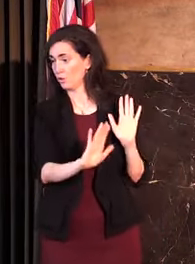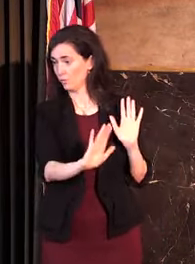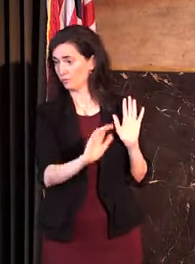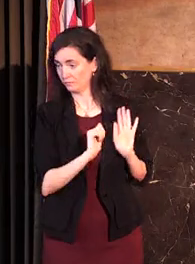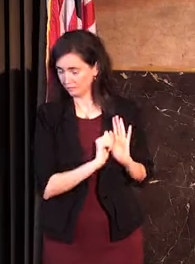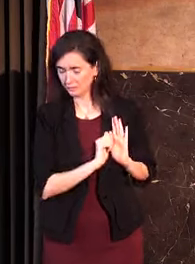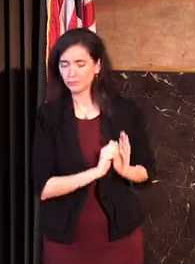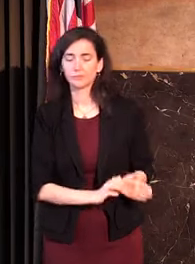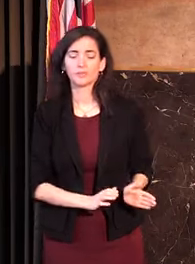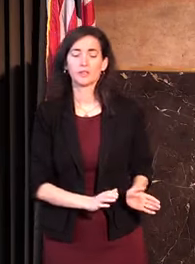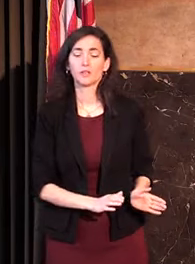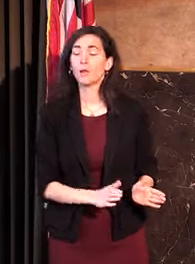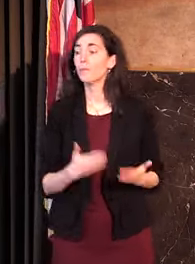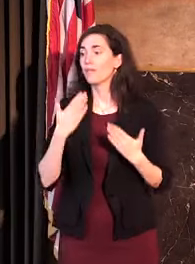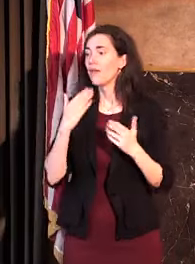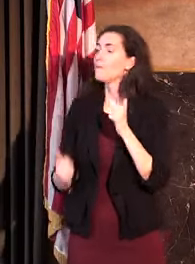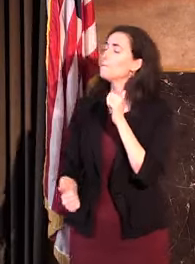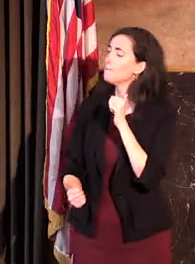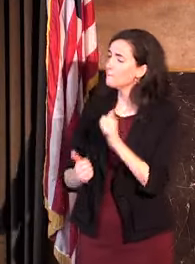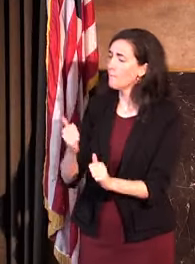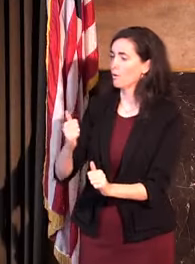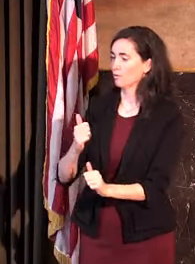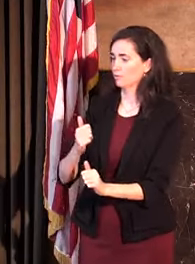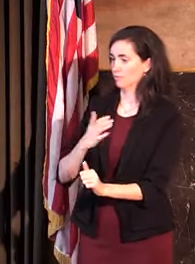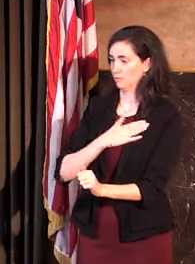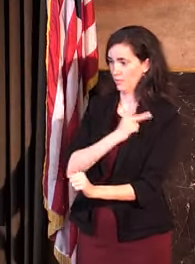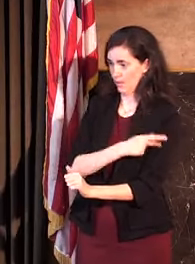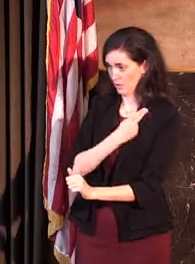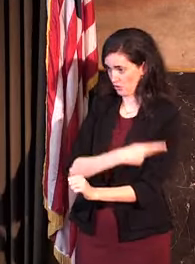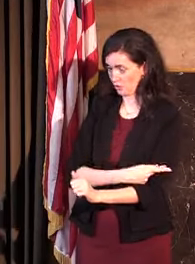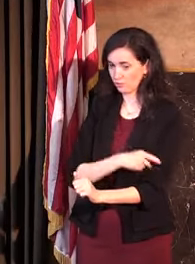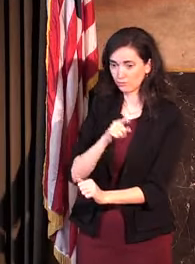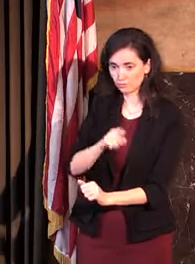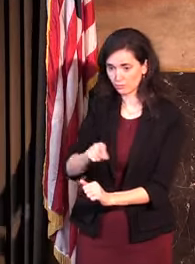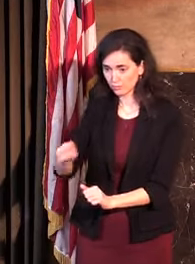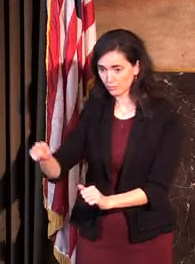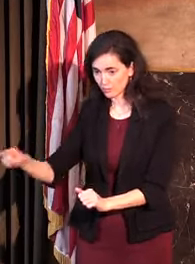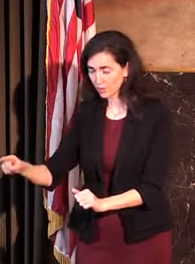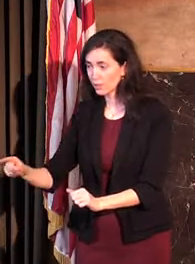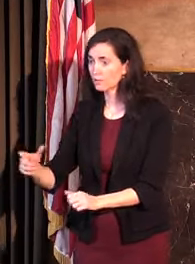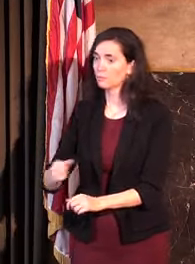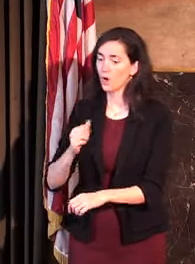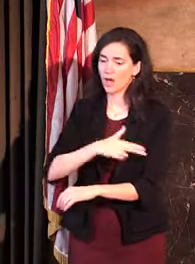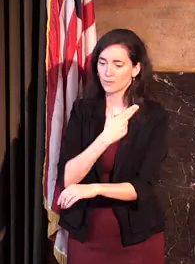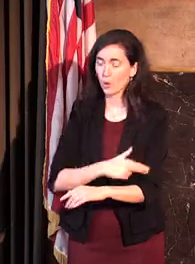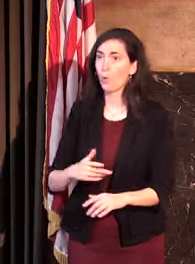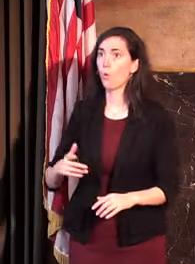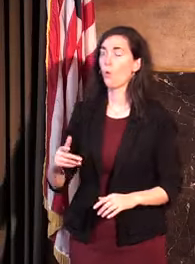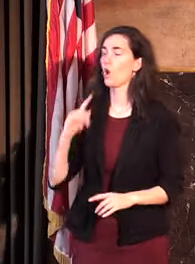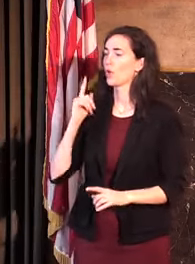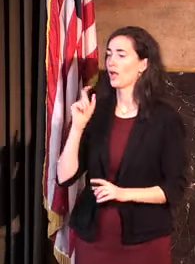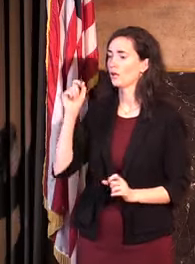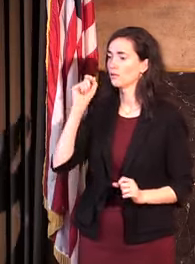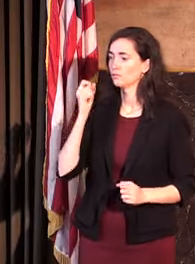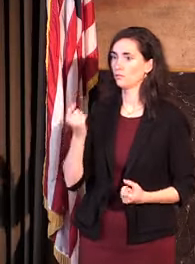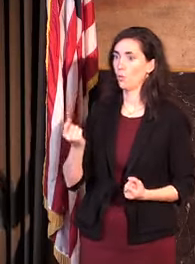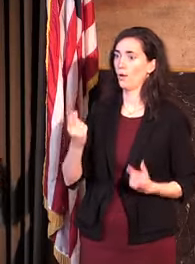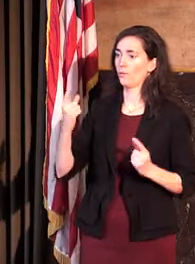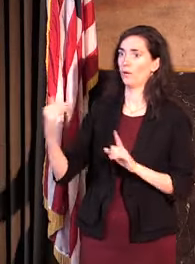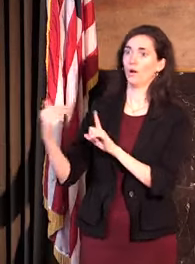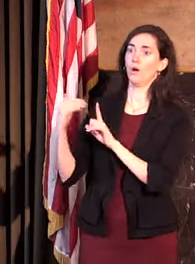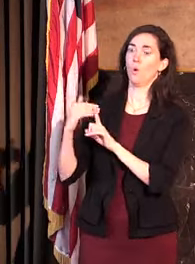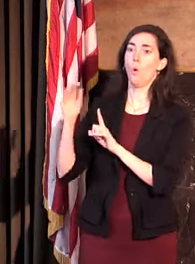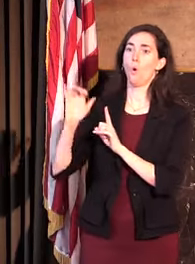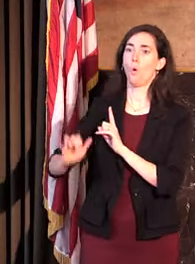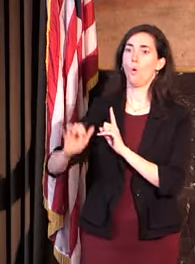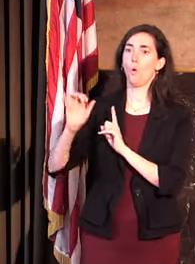experience. Thankfully, the majority of patients, their hospitalization was a wake-up call, and they vowed to me that as